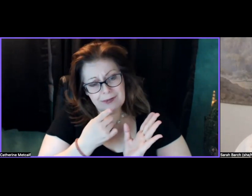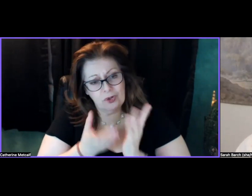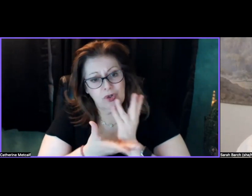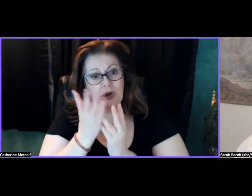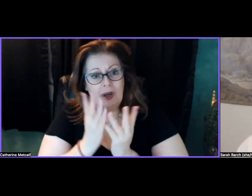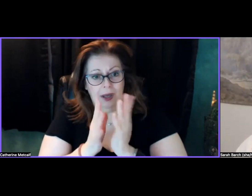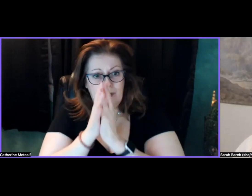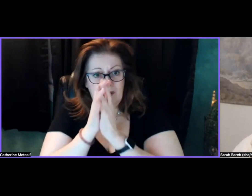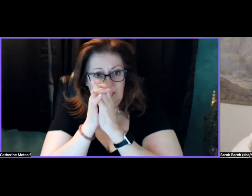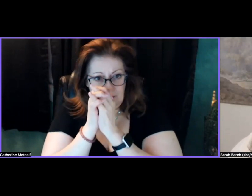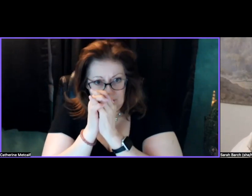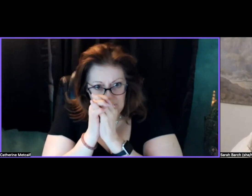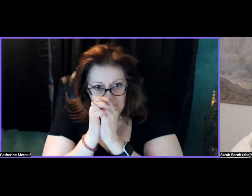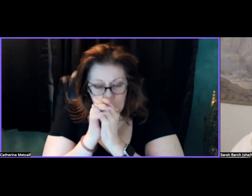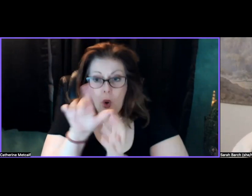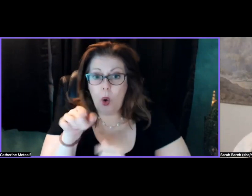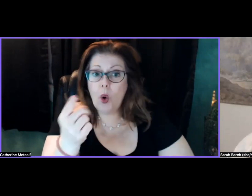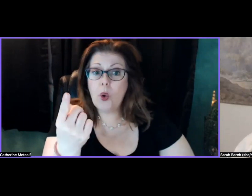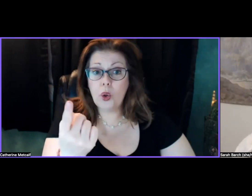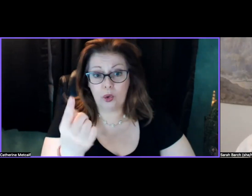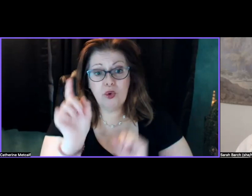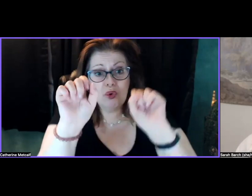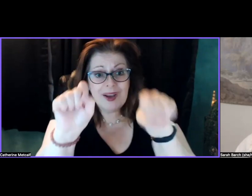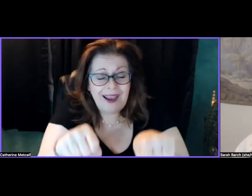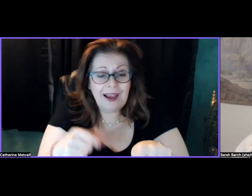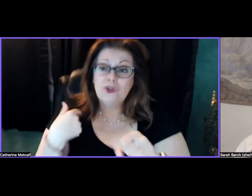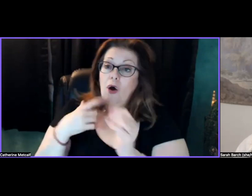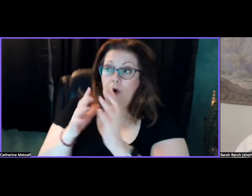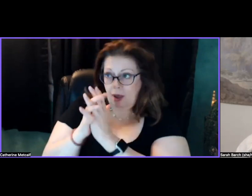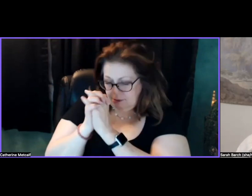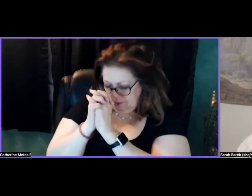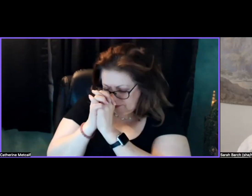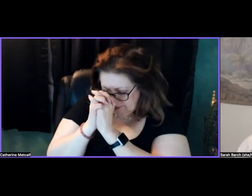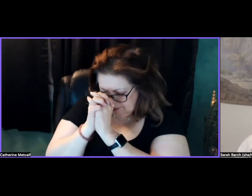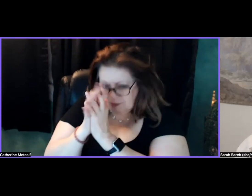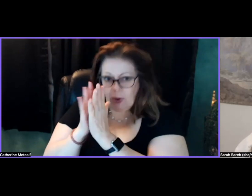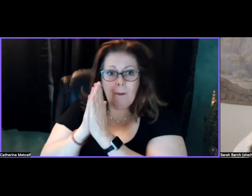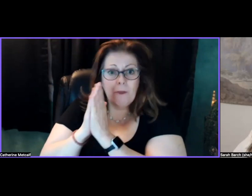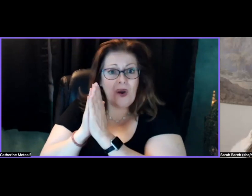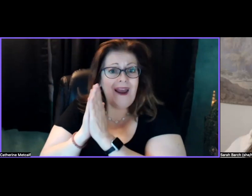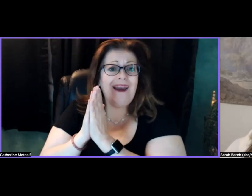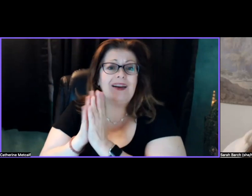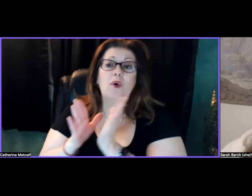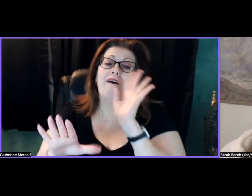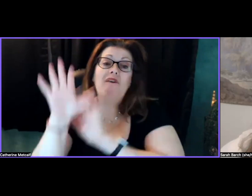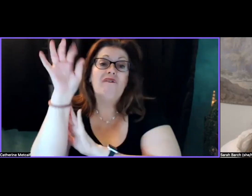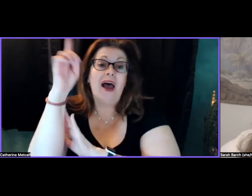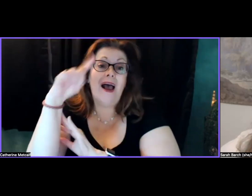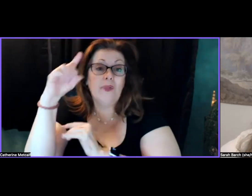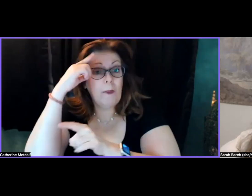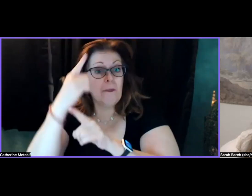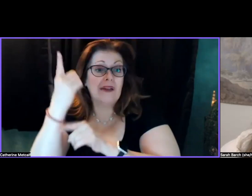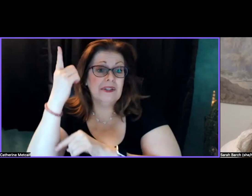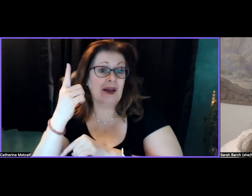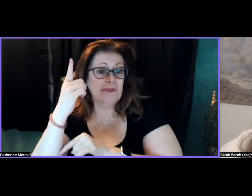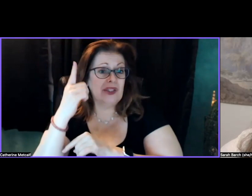This is something only you can do. And so I prayed, When I found them upstairs, lying on the blue